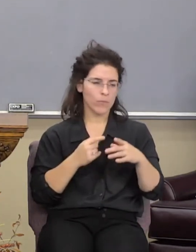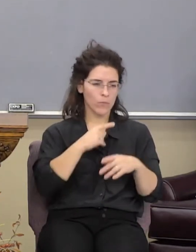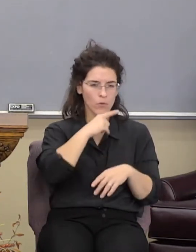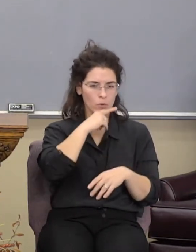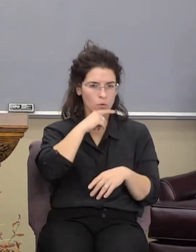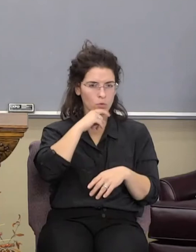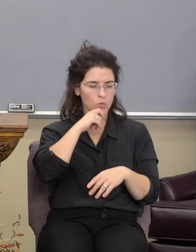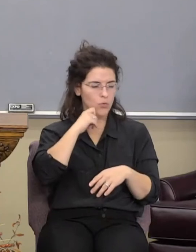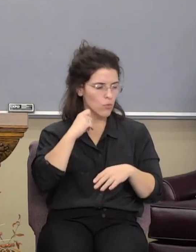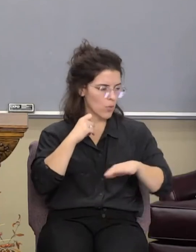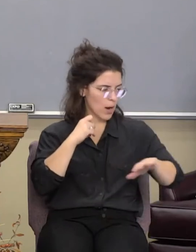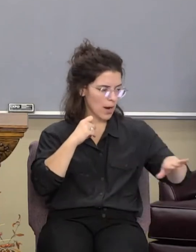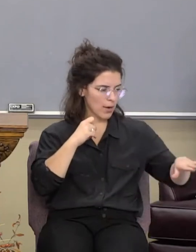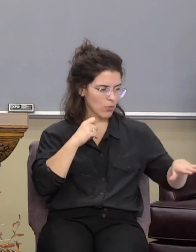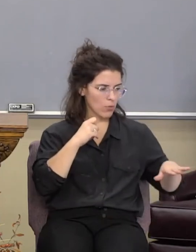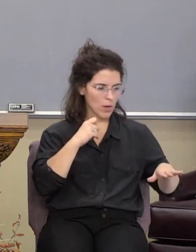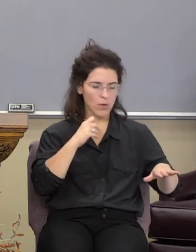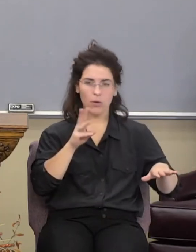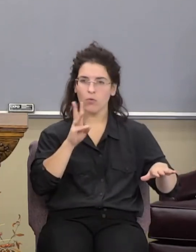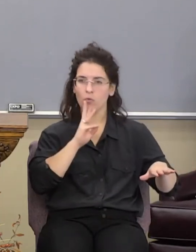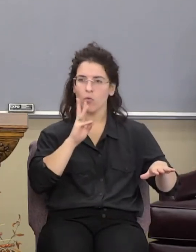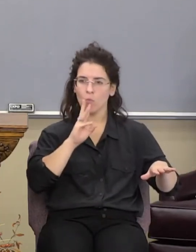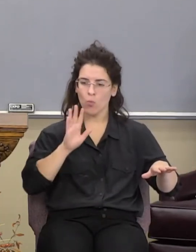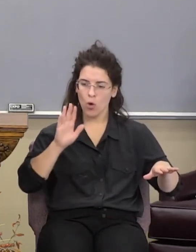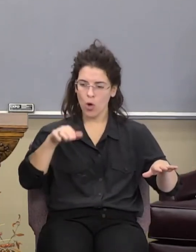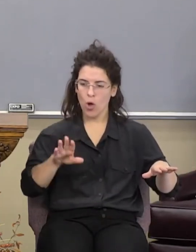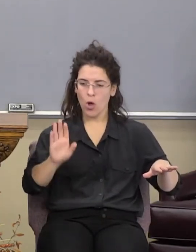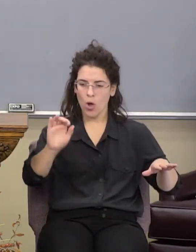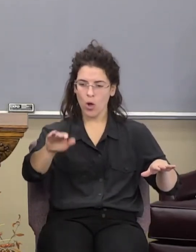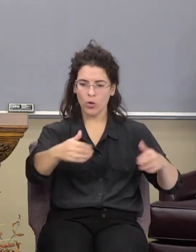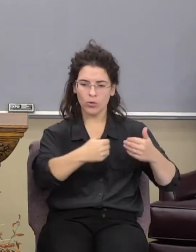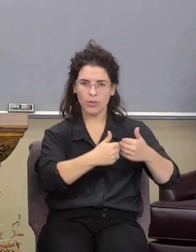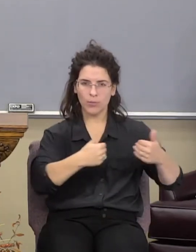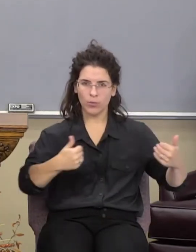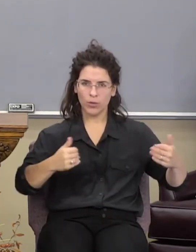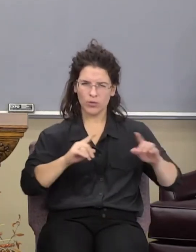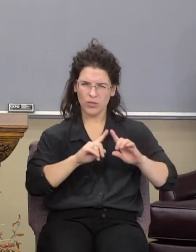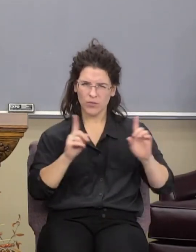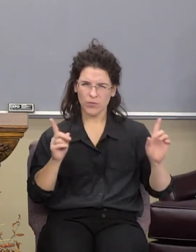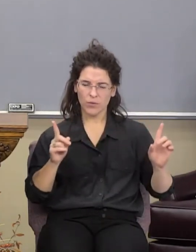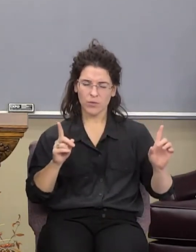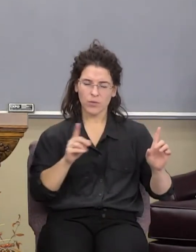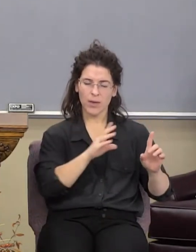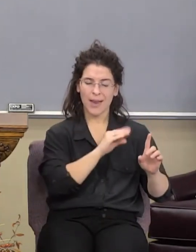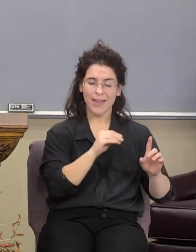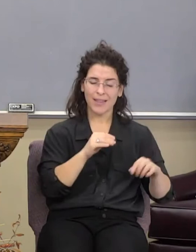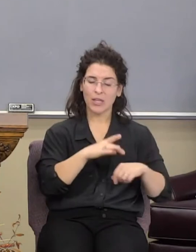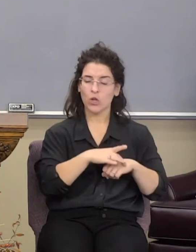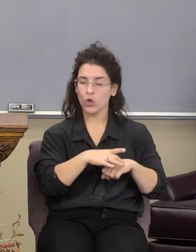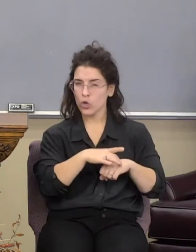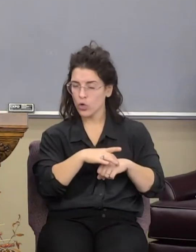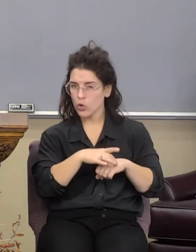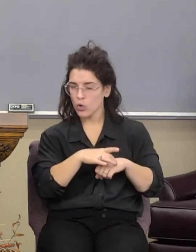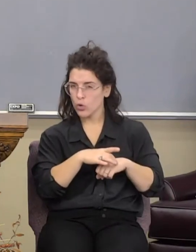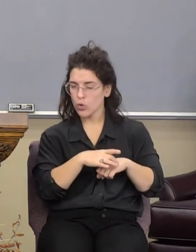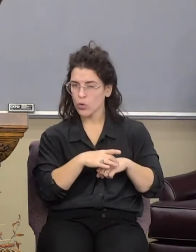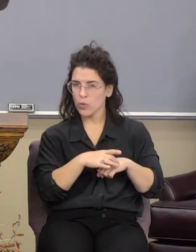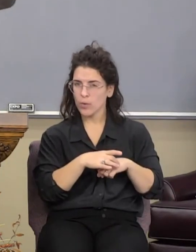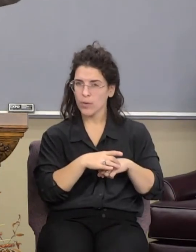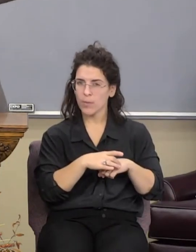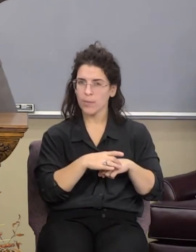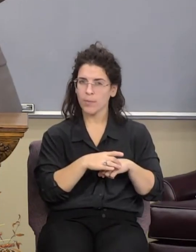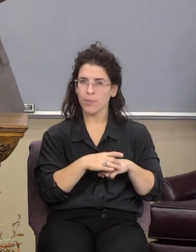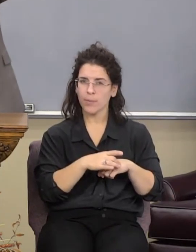ground and the water separated on the earth and the earth